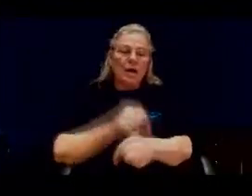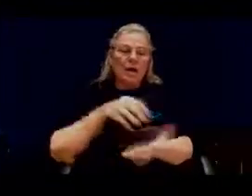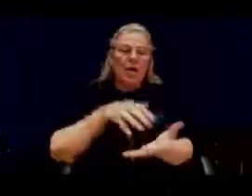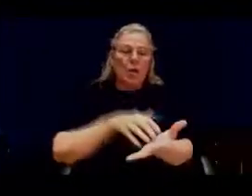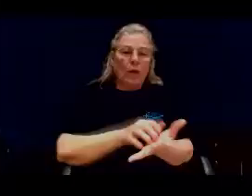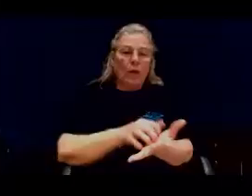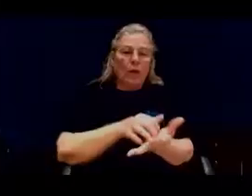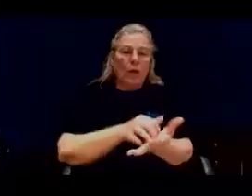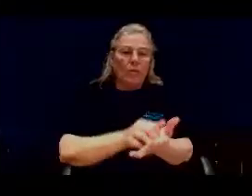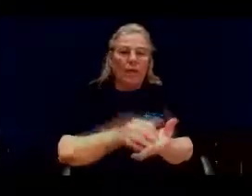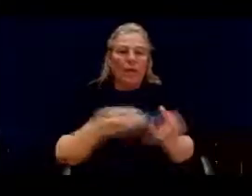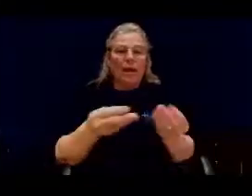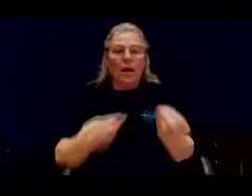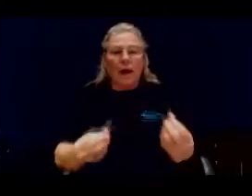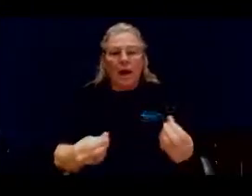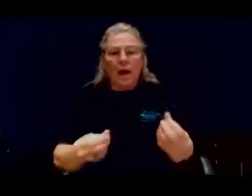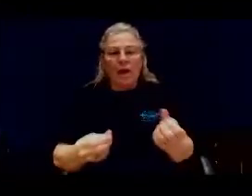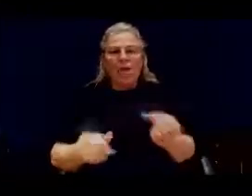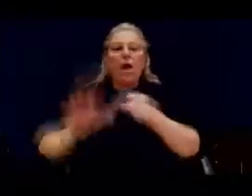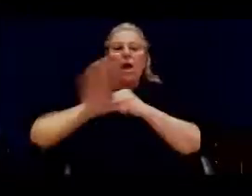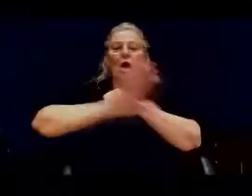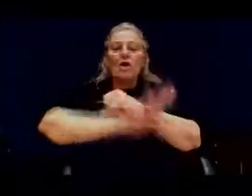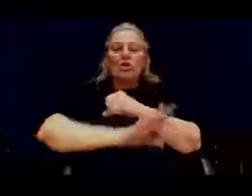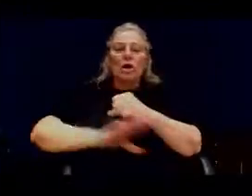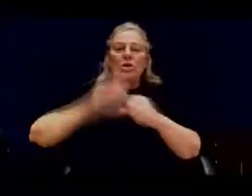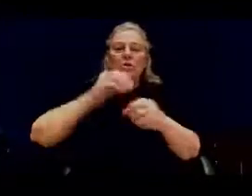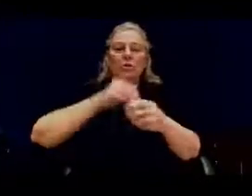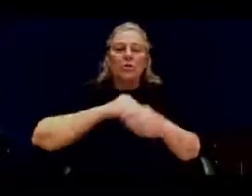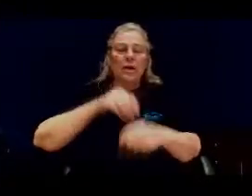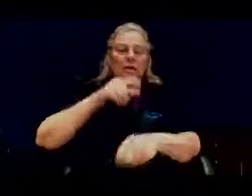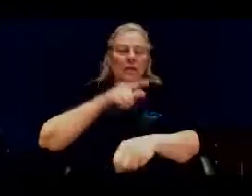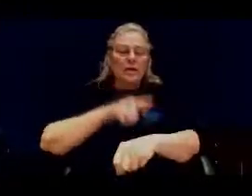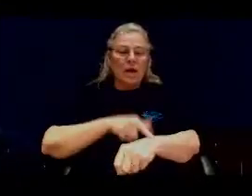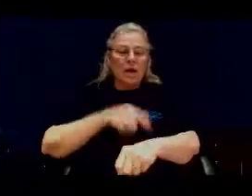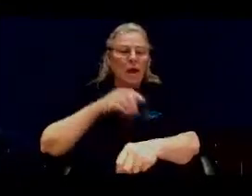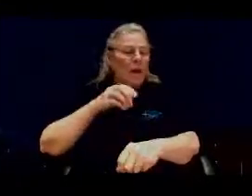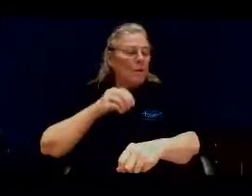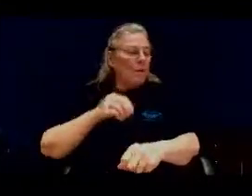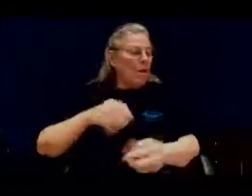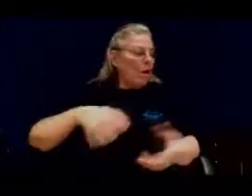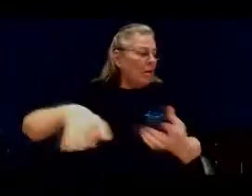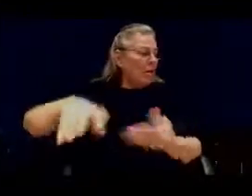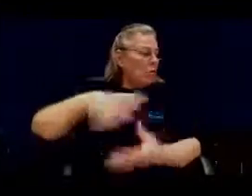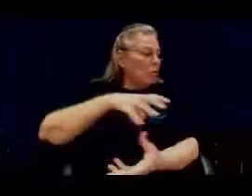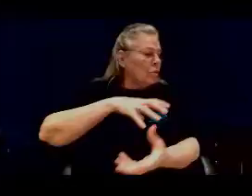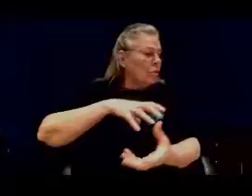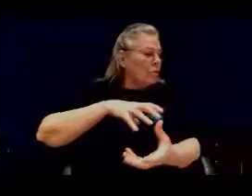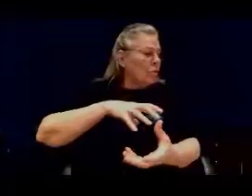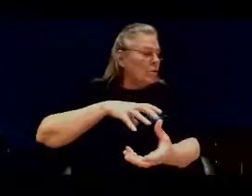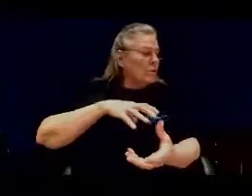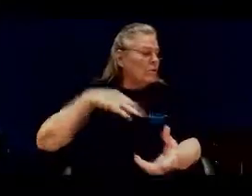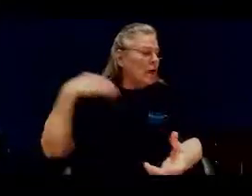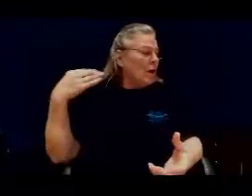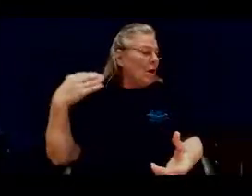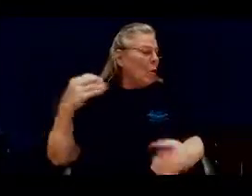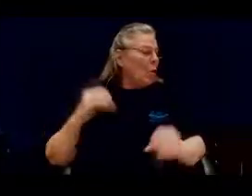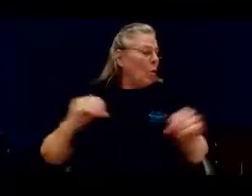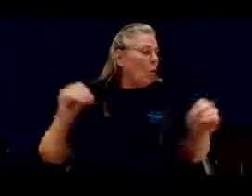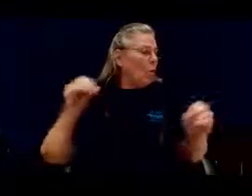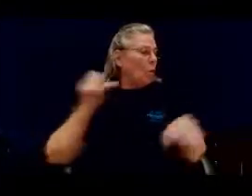a weary land, a shelter in the time of storms. O